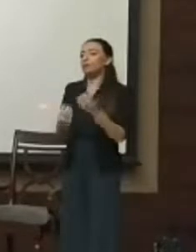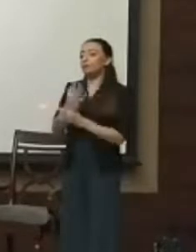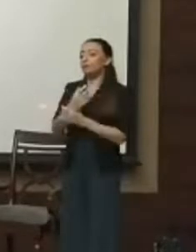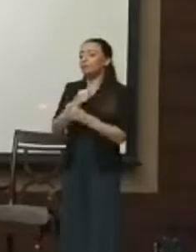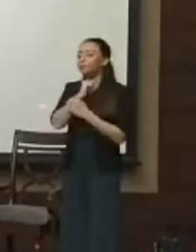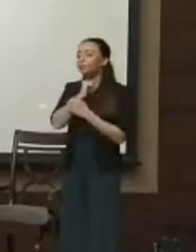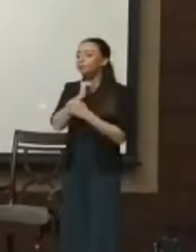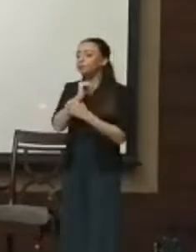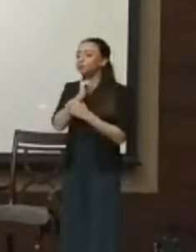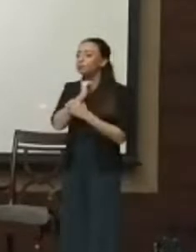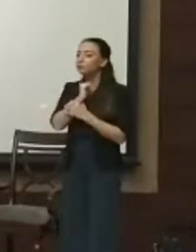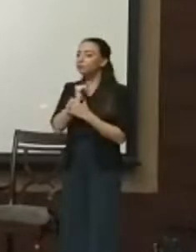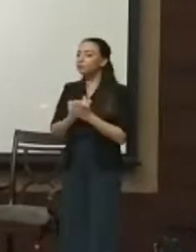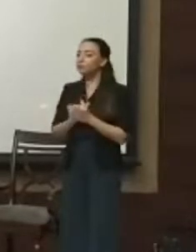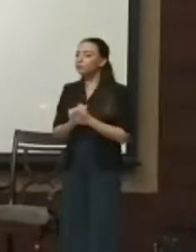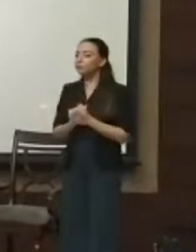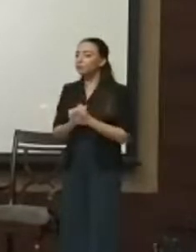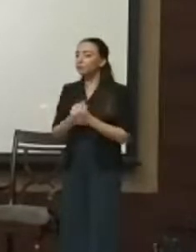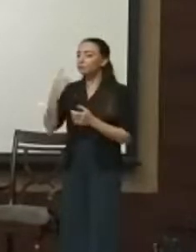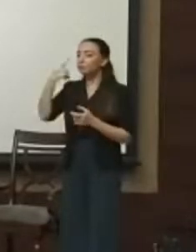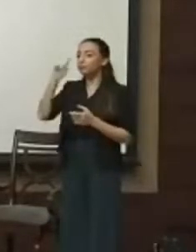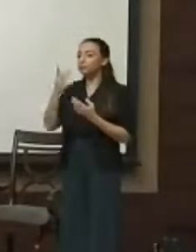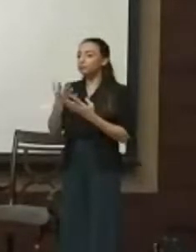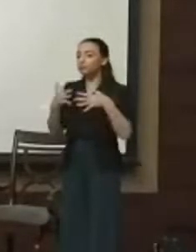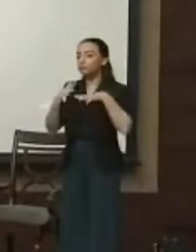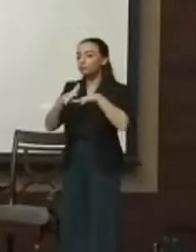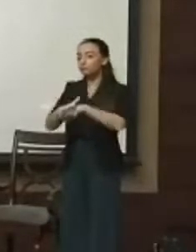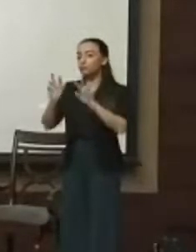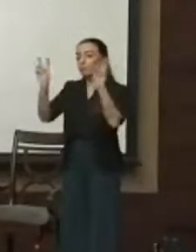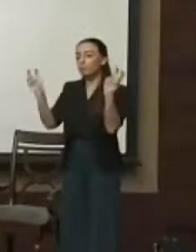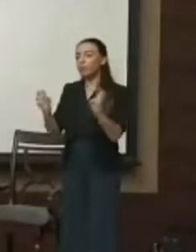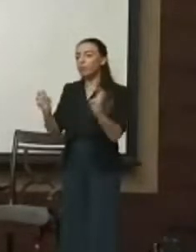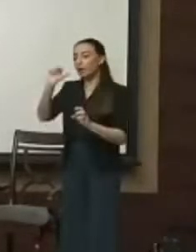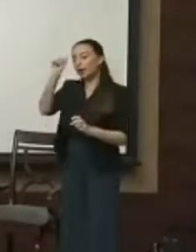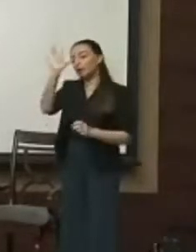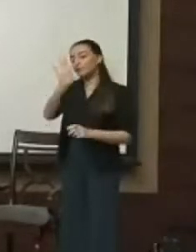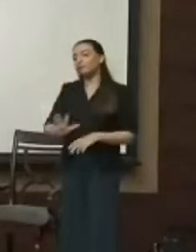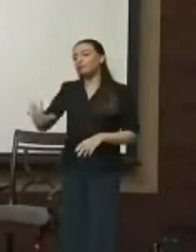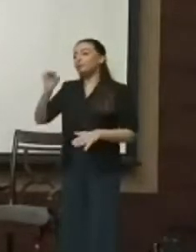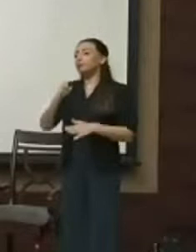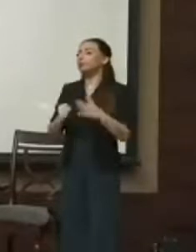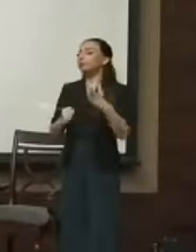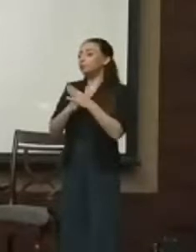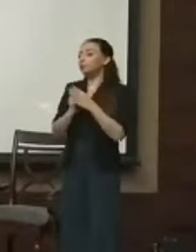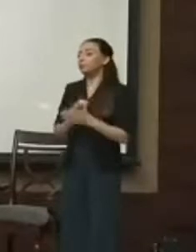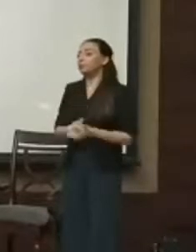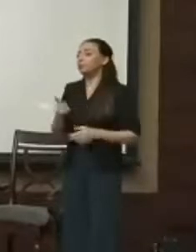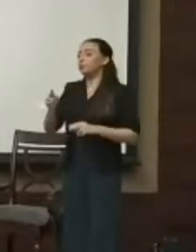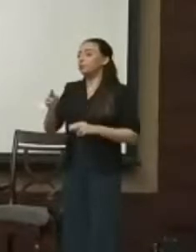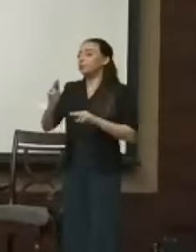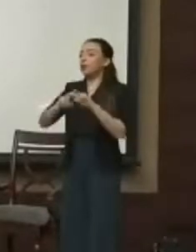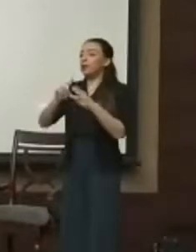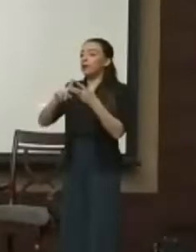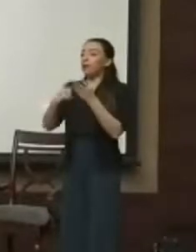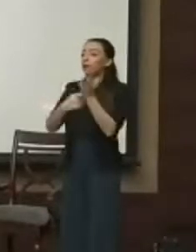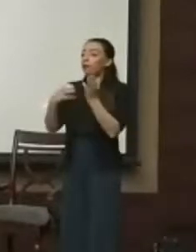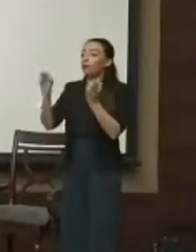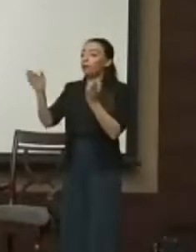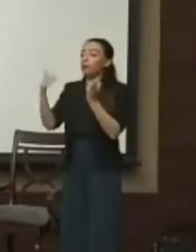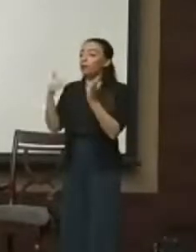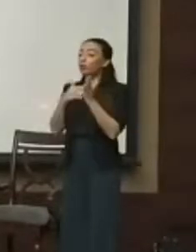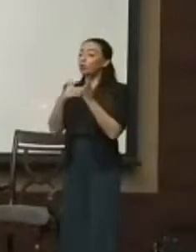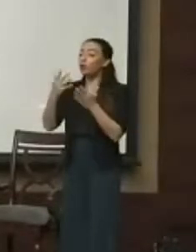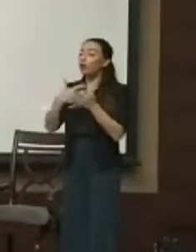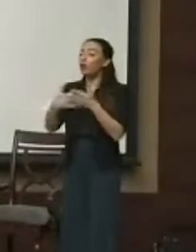aims to bring the topic of inclusion to the forefront in India. Feroz has co-authored the best-selling book